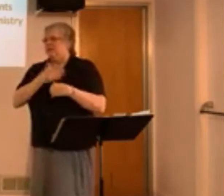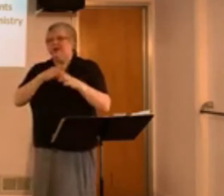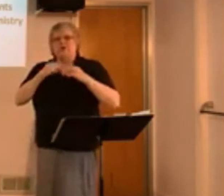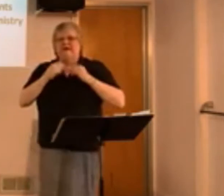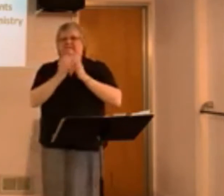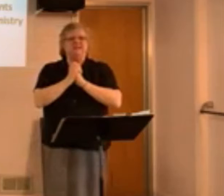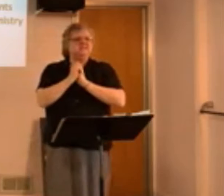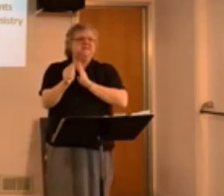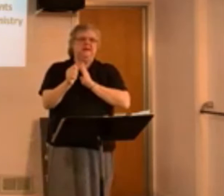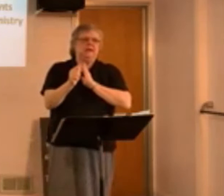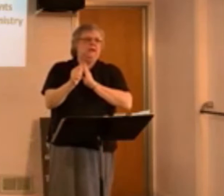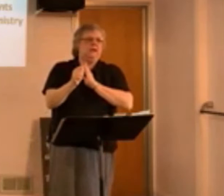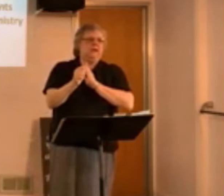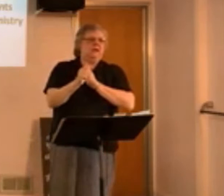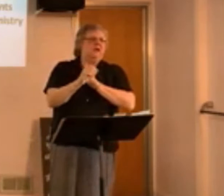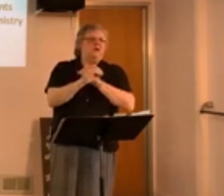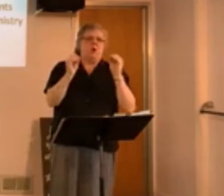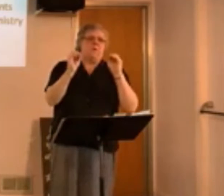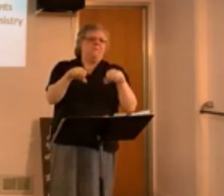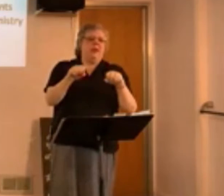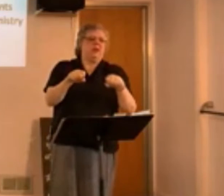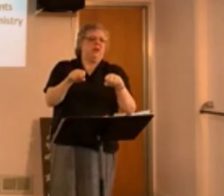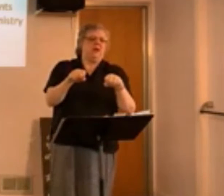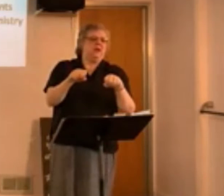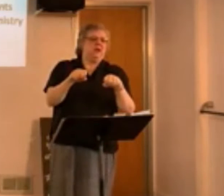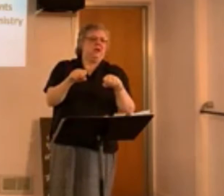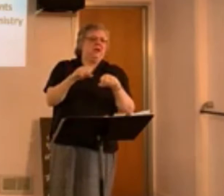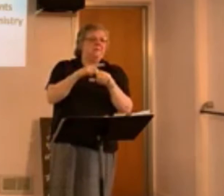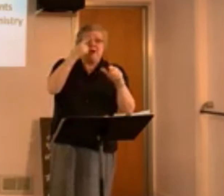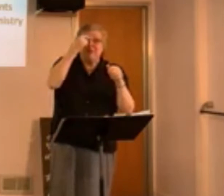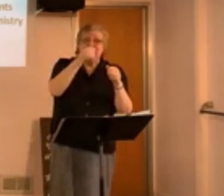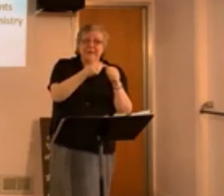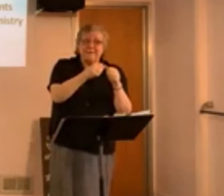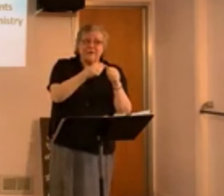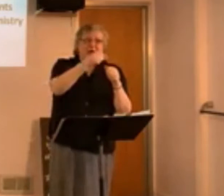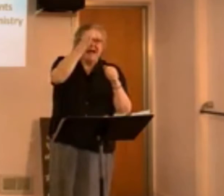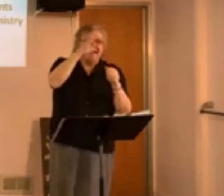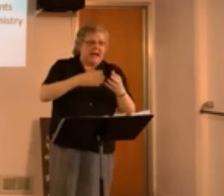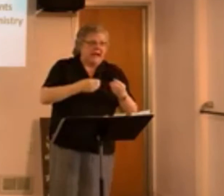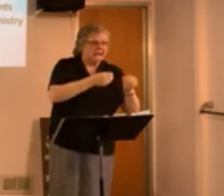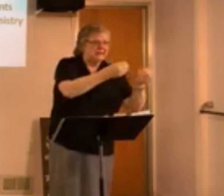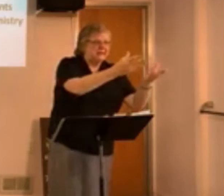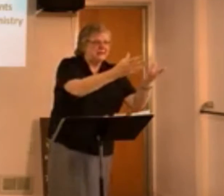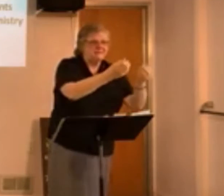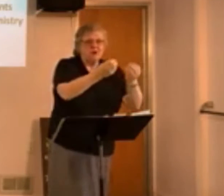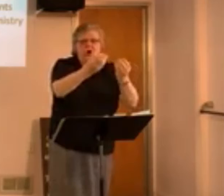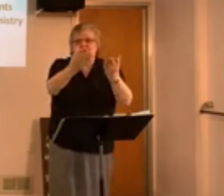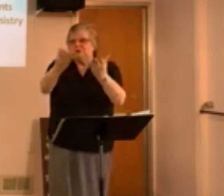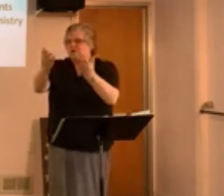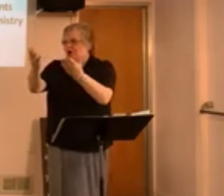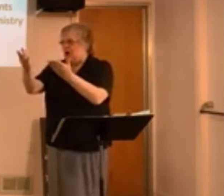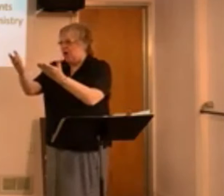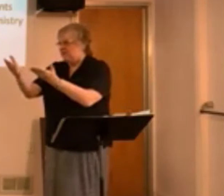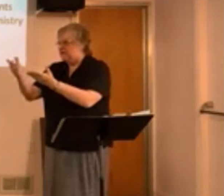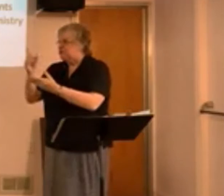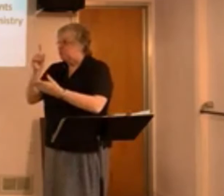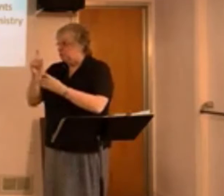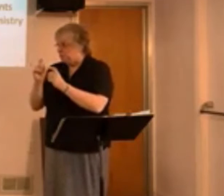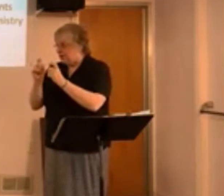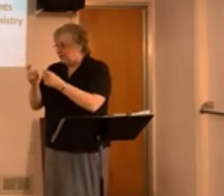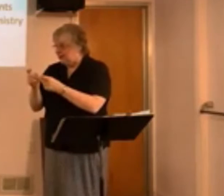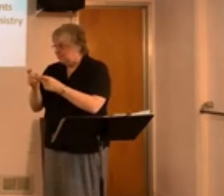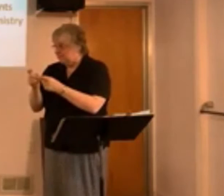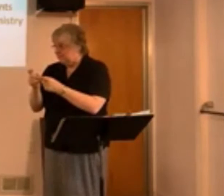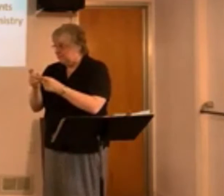any talent or ability, whatever, but remember, God gives to all of us at least one gift. And